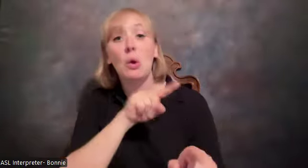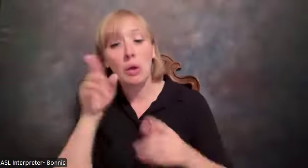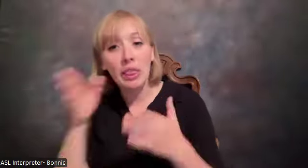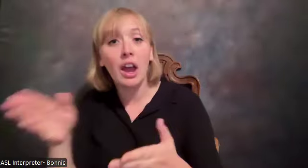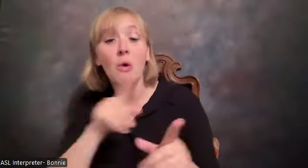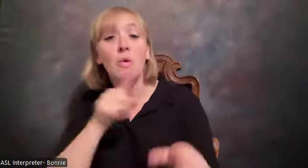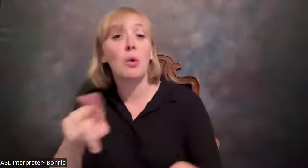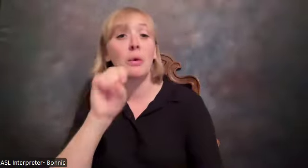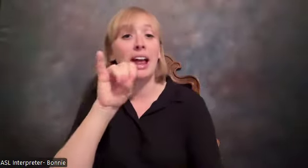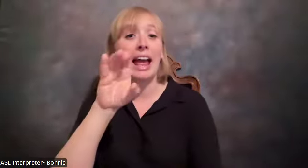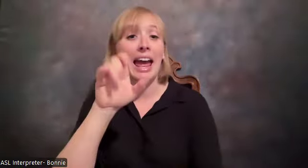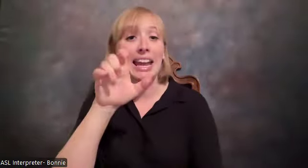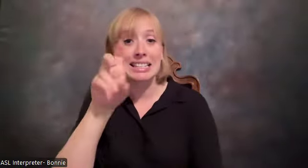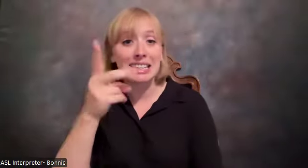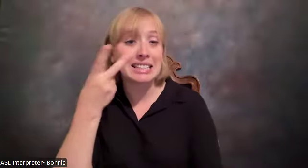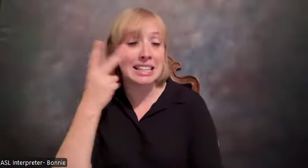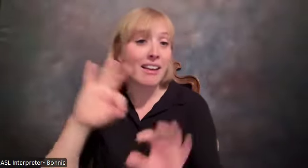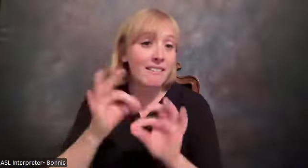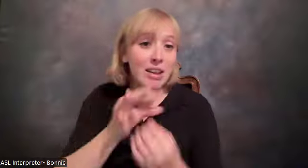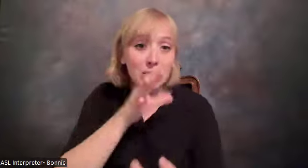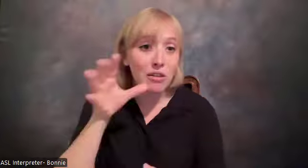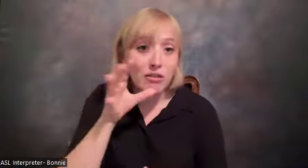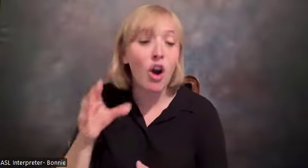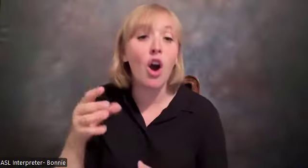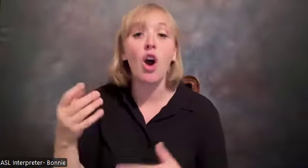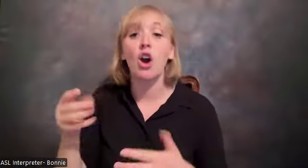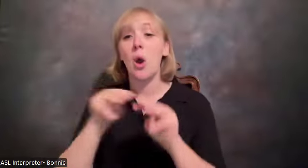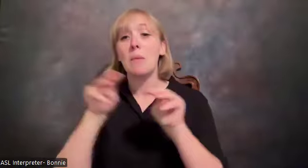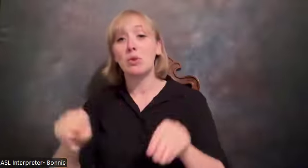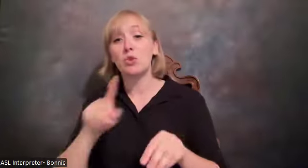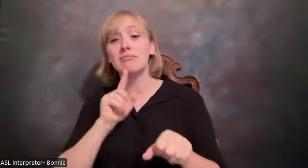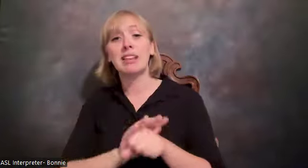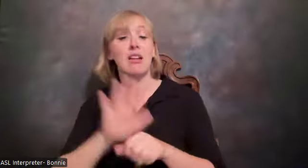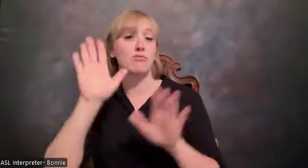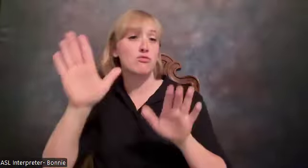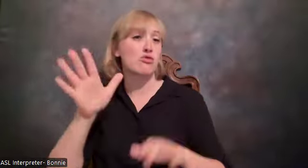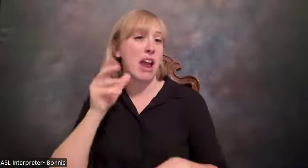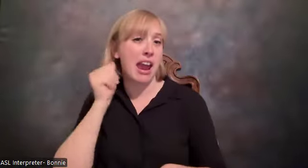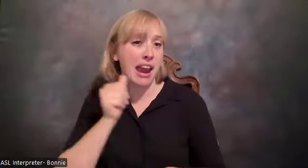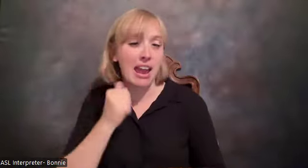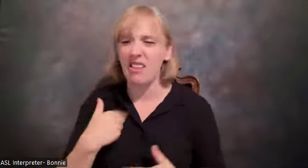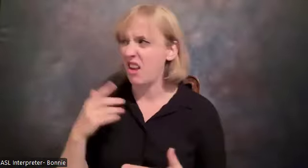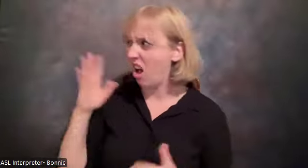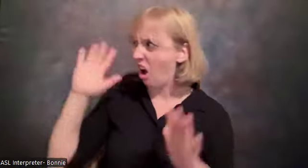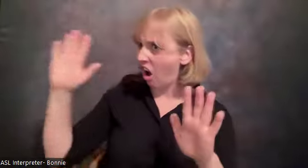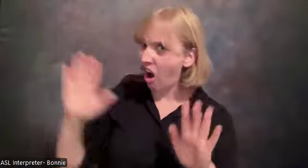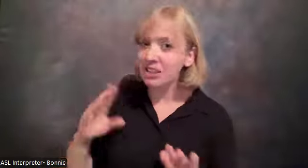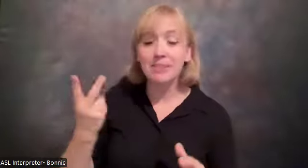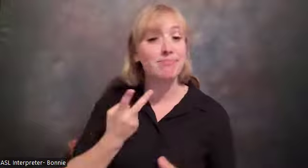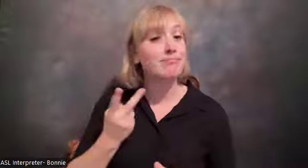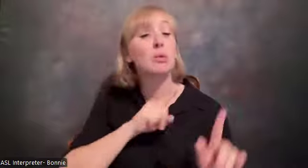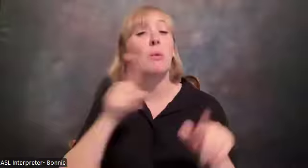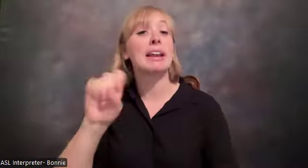over to Iceland and we'll see the family farm. We'll see this museum dedicated to your great aunt. And I go, this is sounding better by the minute. And indeed, we went to Iceland